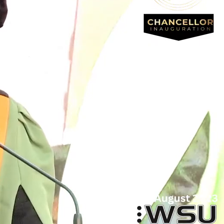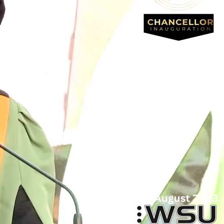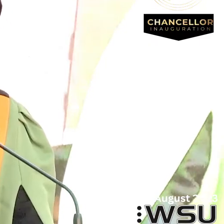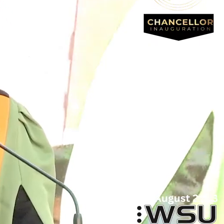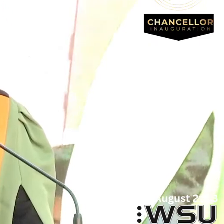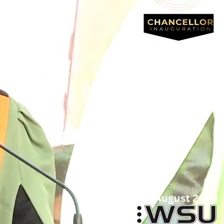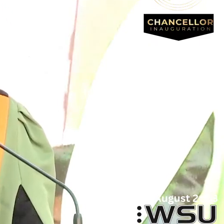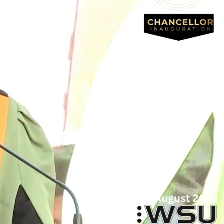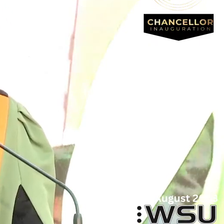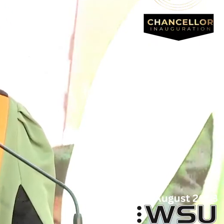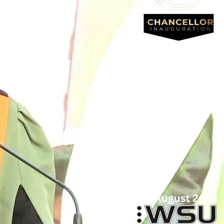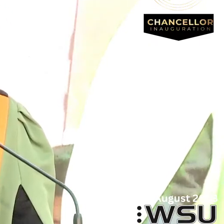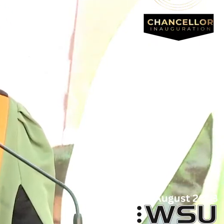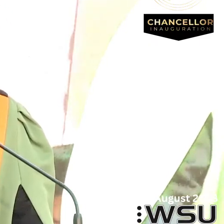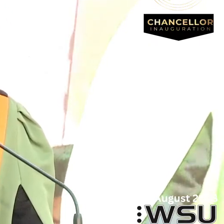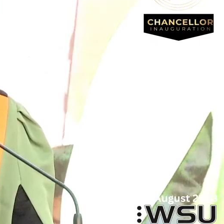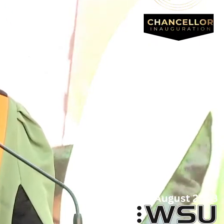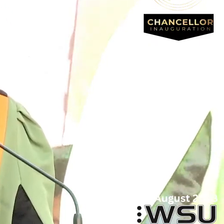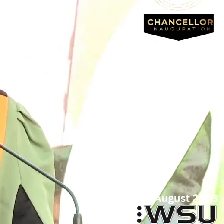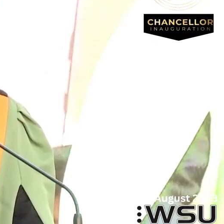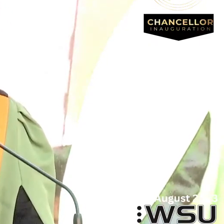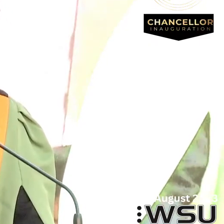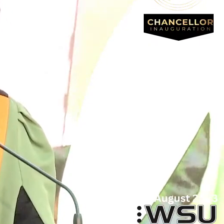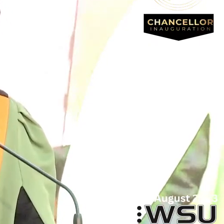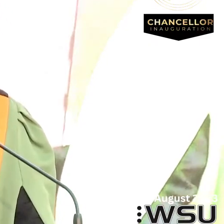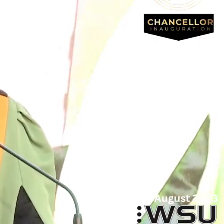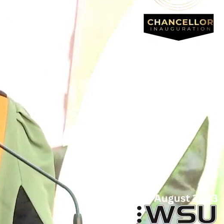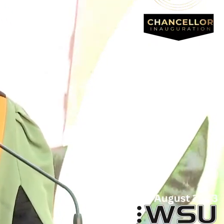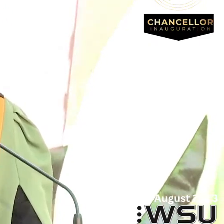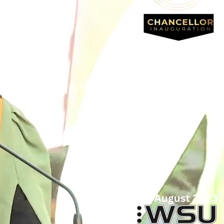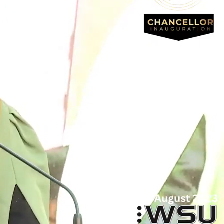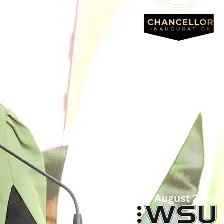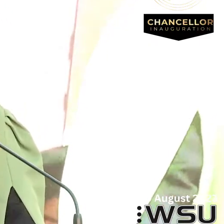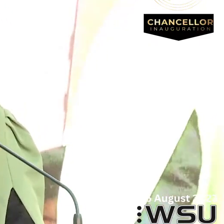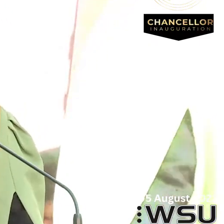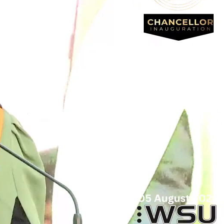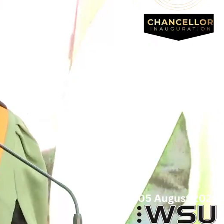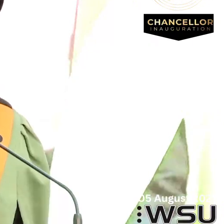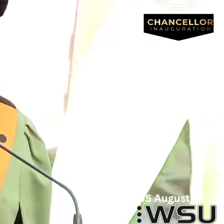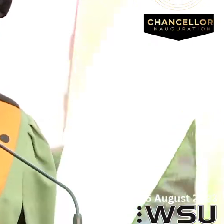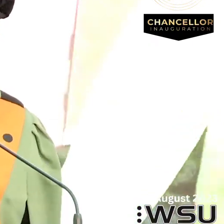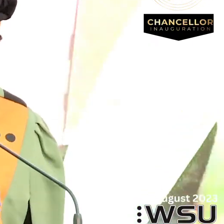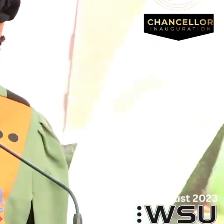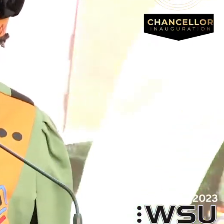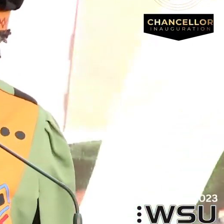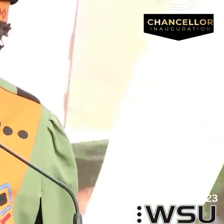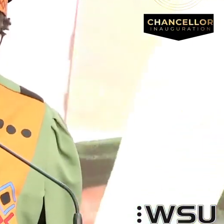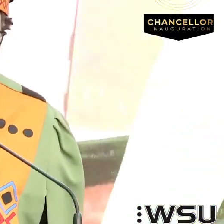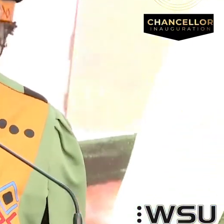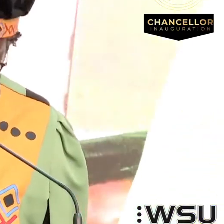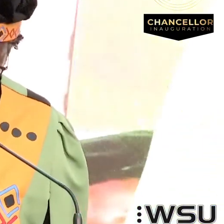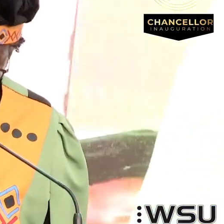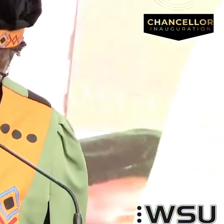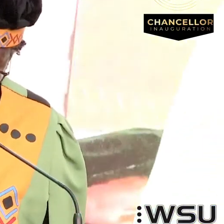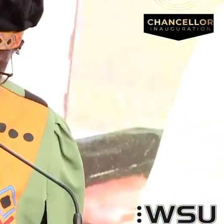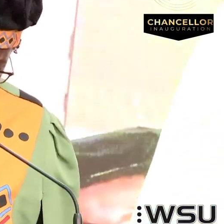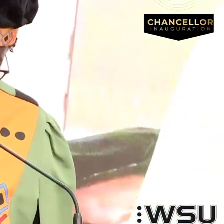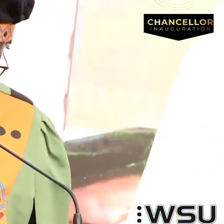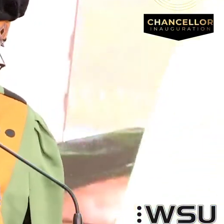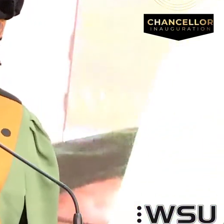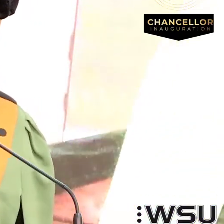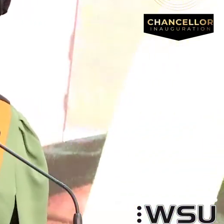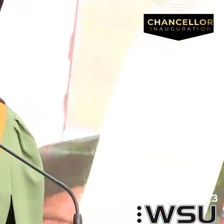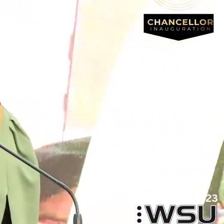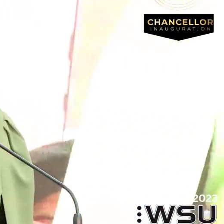highly educated, but deeply committed to the idea of South Africa, young and